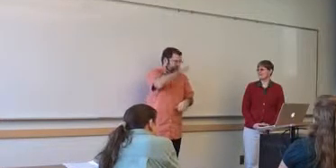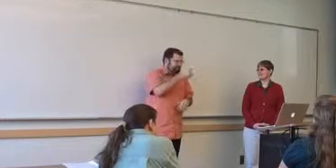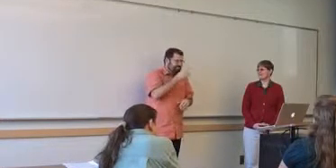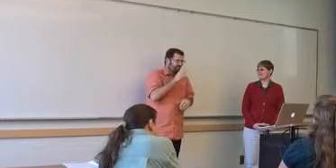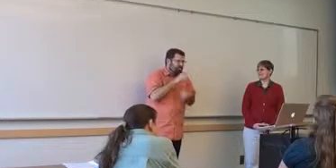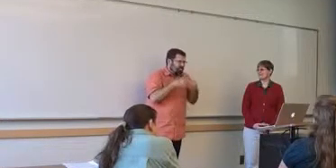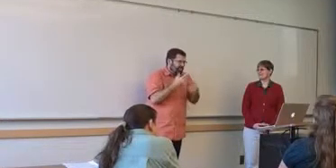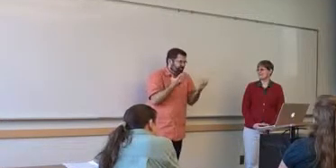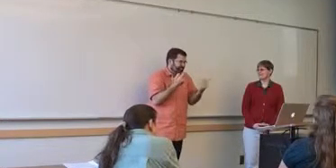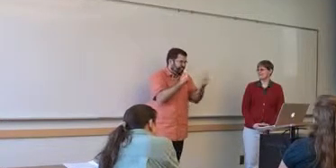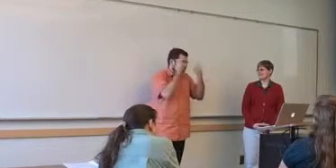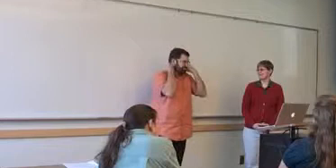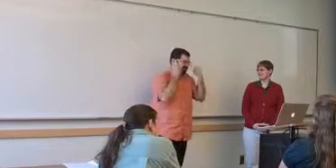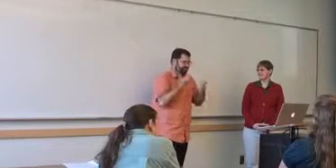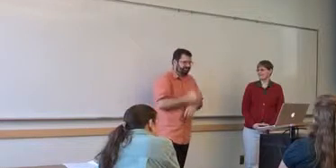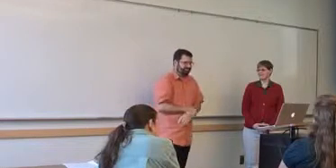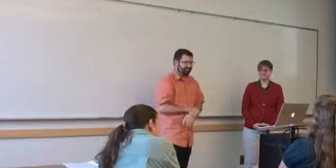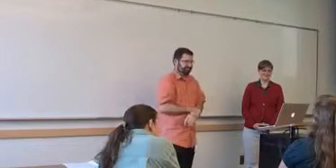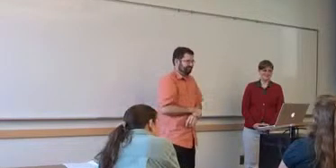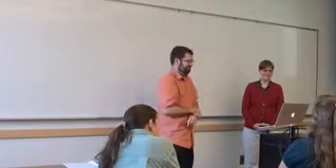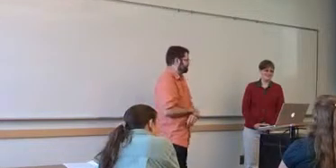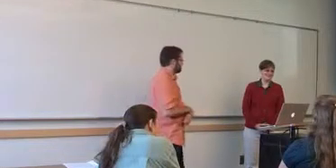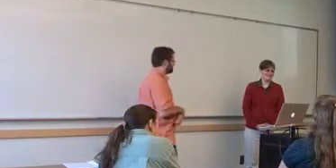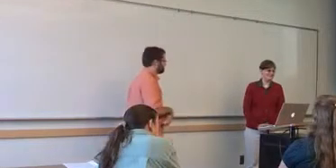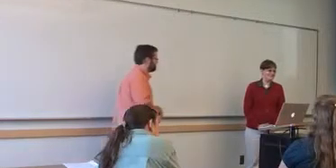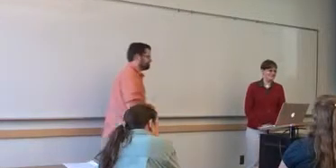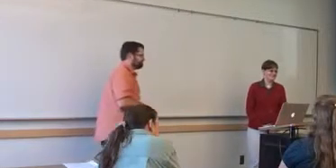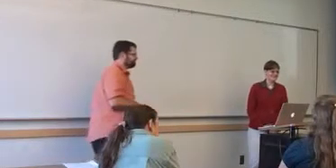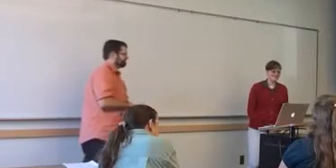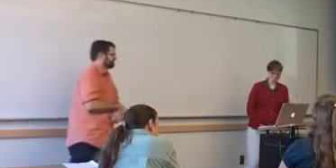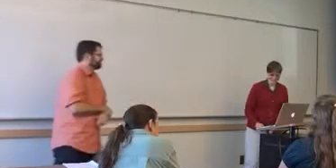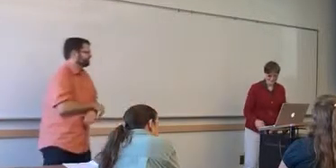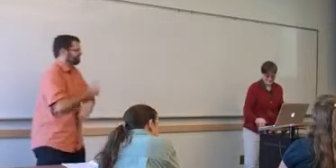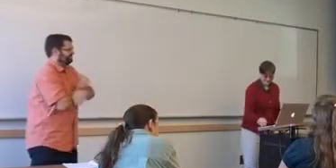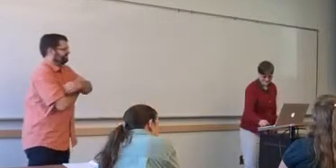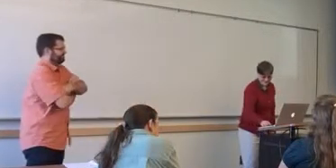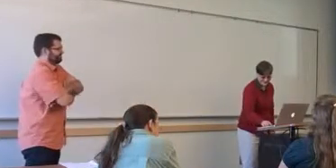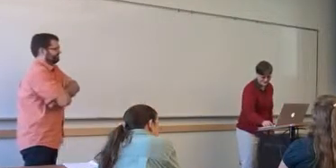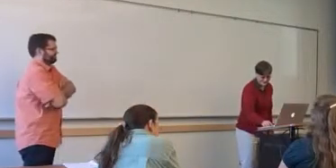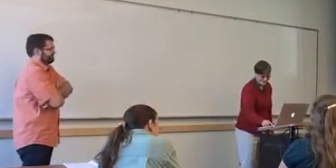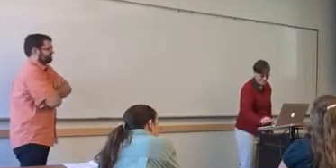first time you see it, there's no way you can guess it. It's so foreign. It's all new.